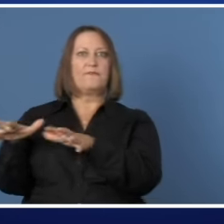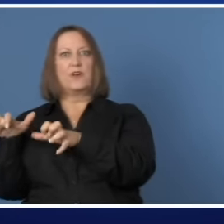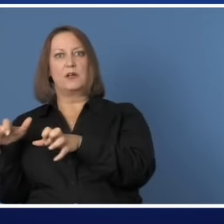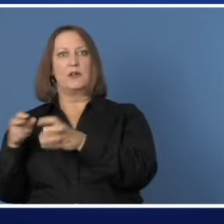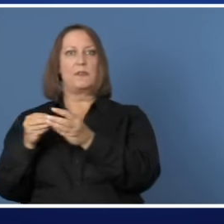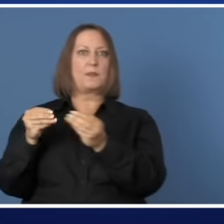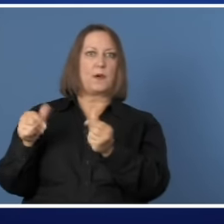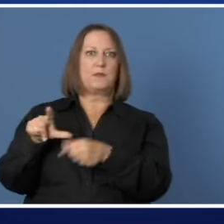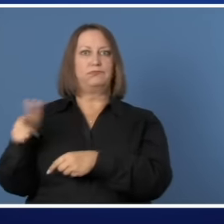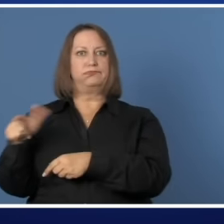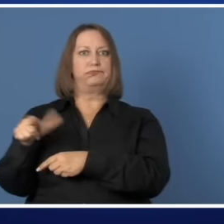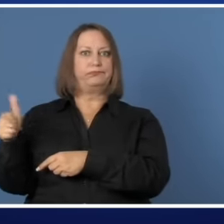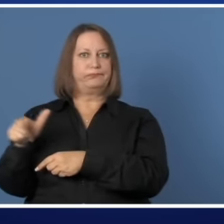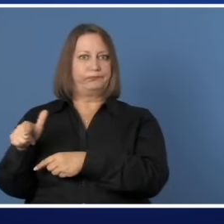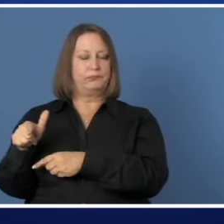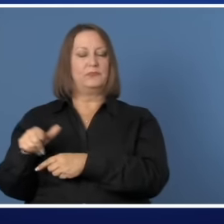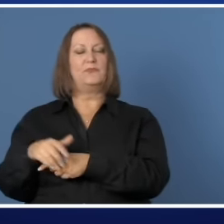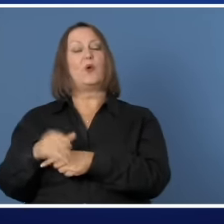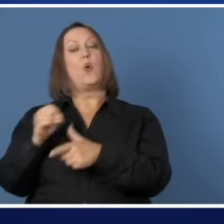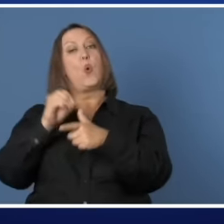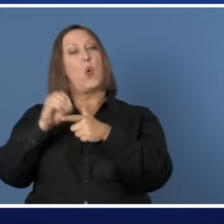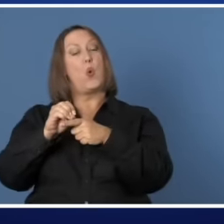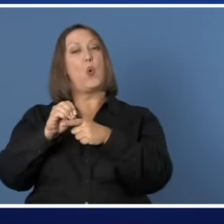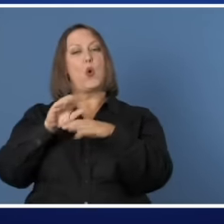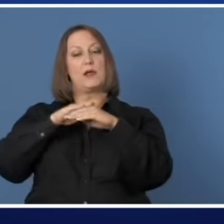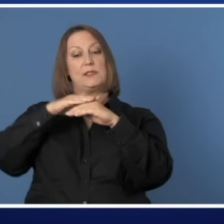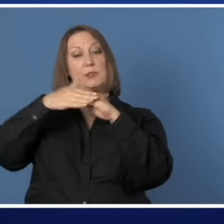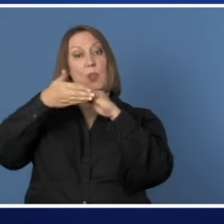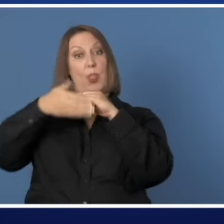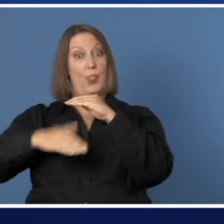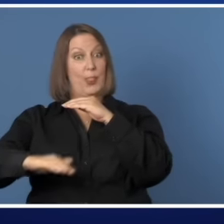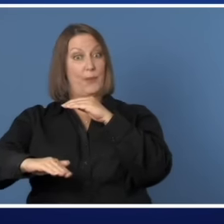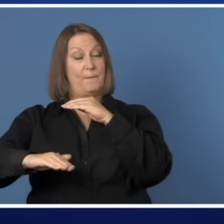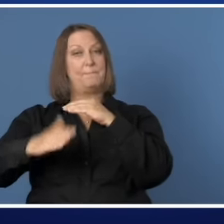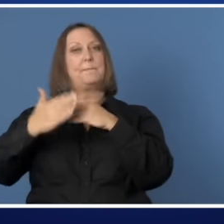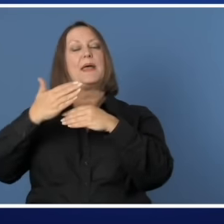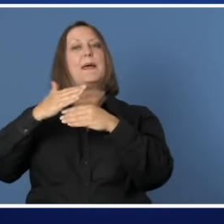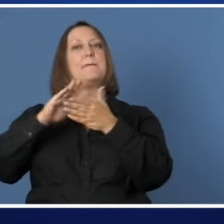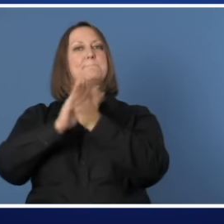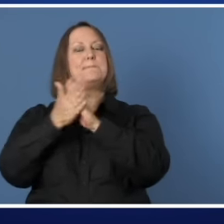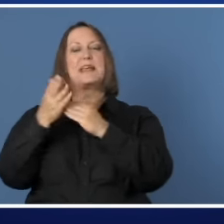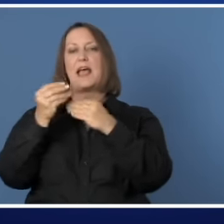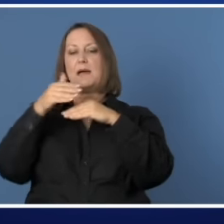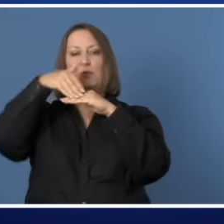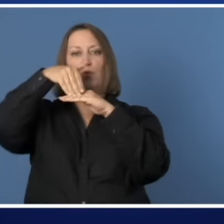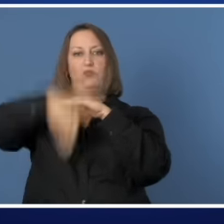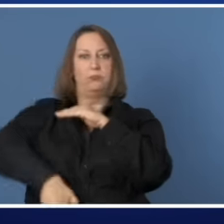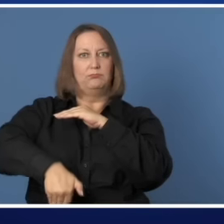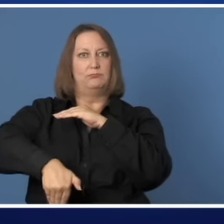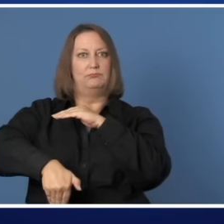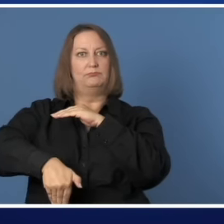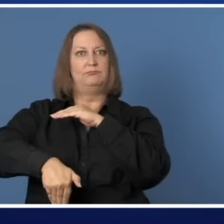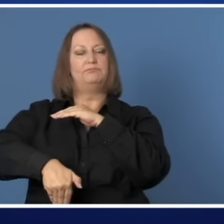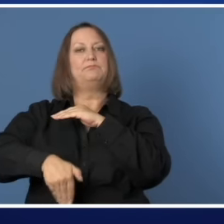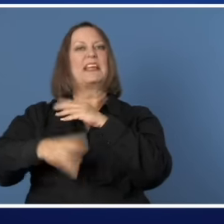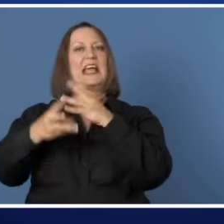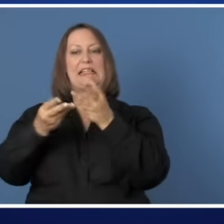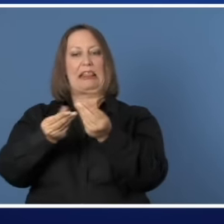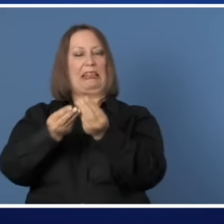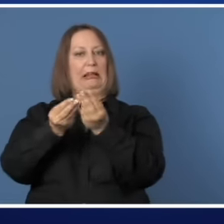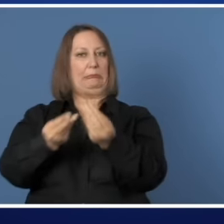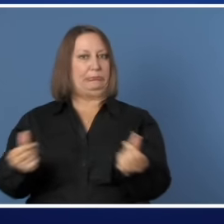alternate freezing or thawing, and steepening of slopes by erosion